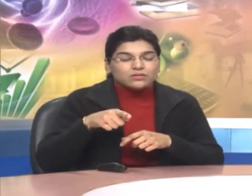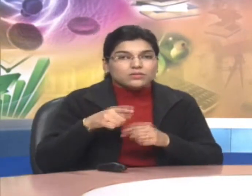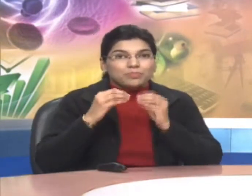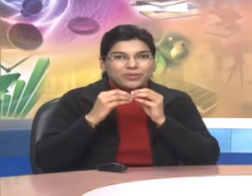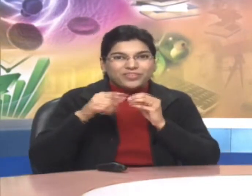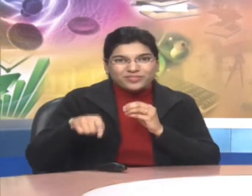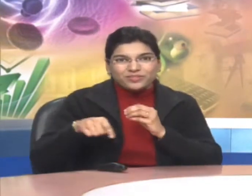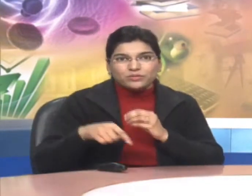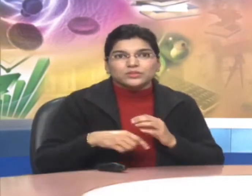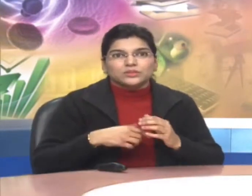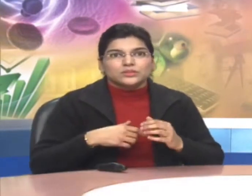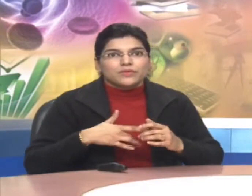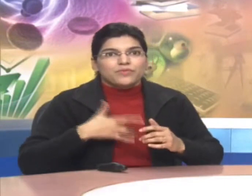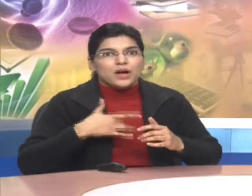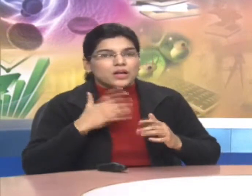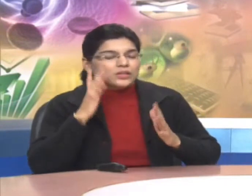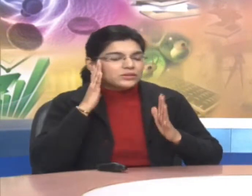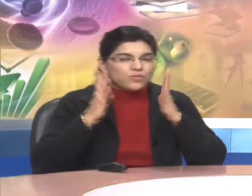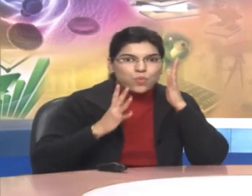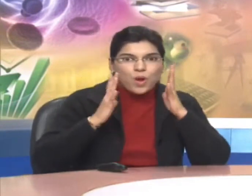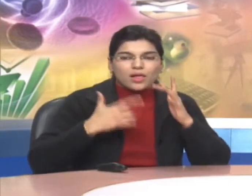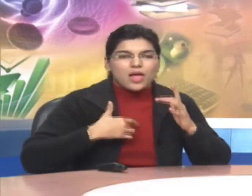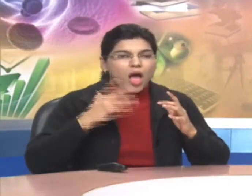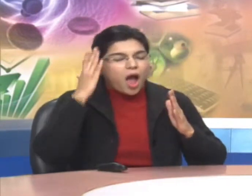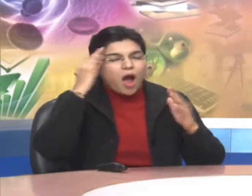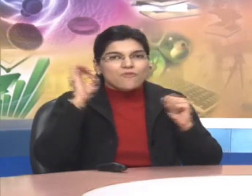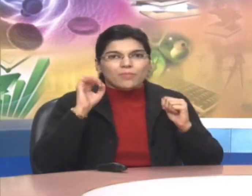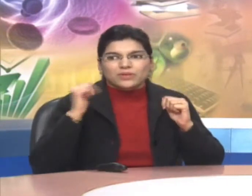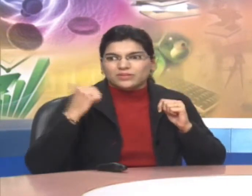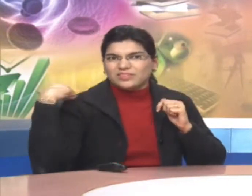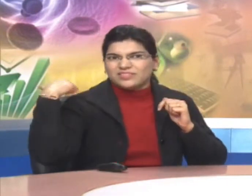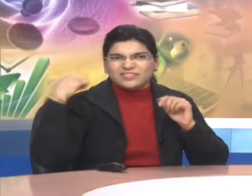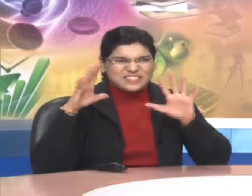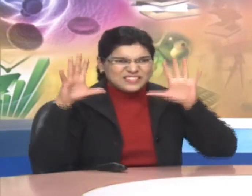bringing him down and then tearing at his broken body.